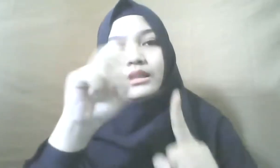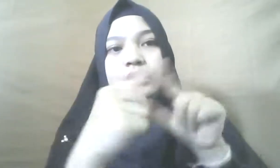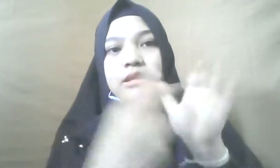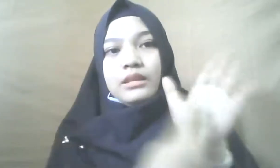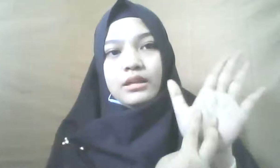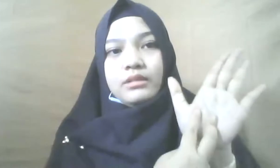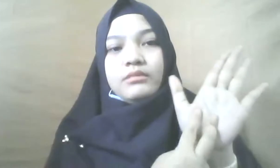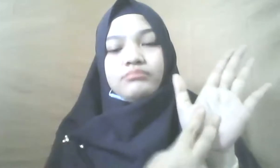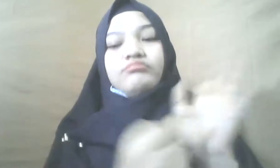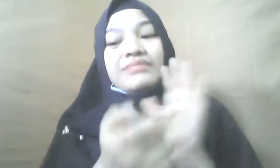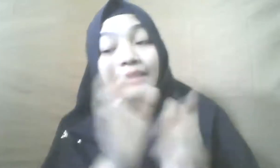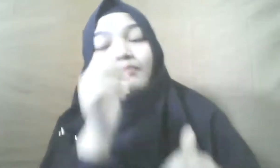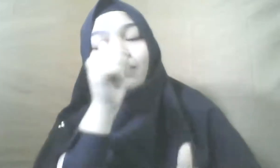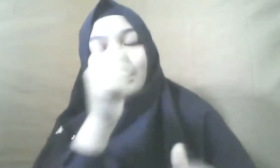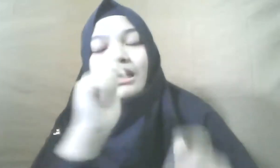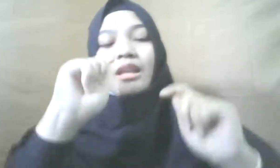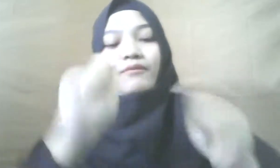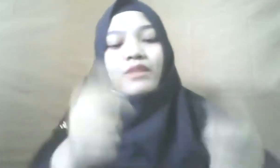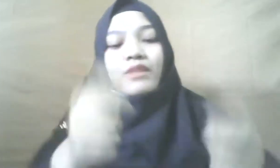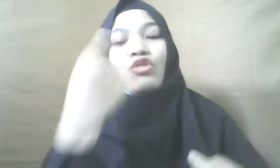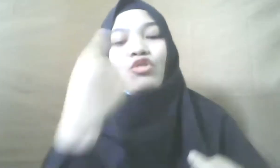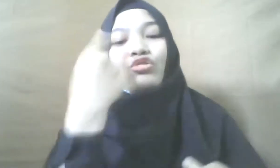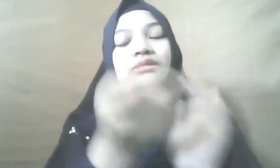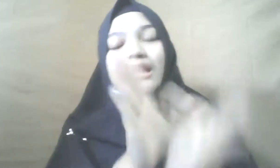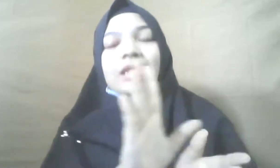register to become our member. So we've done